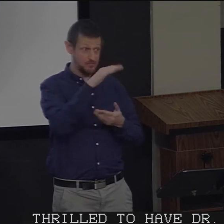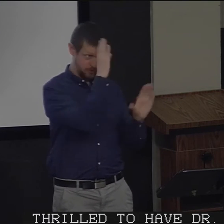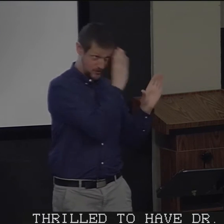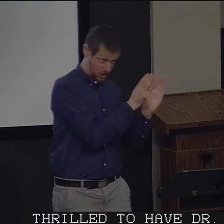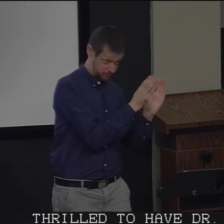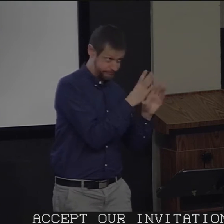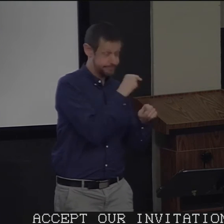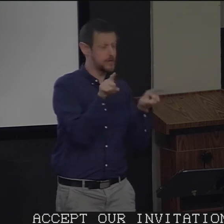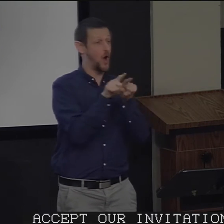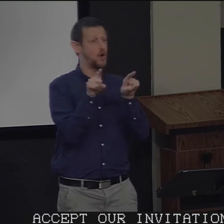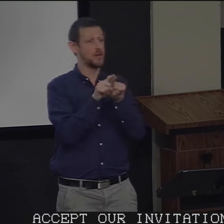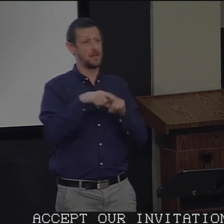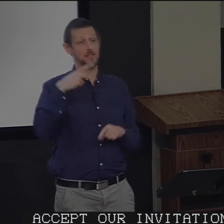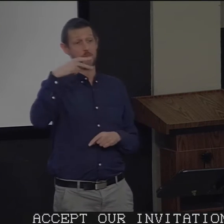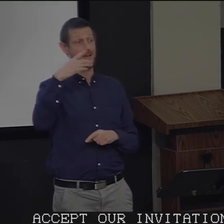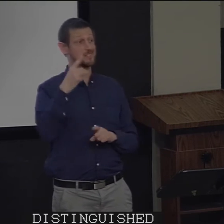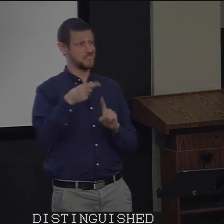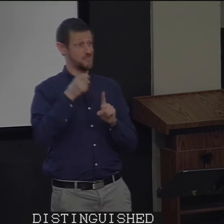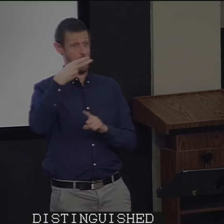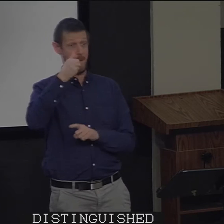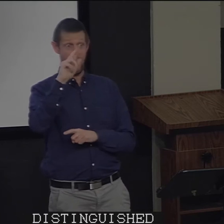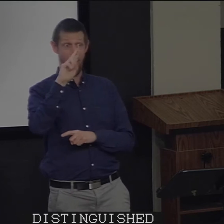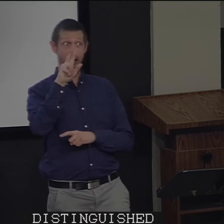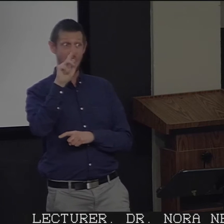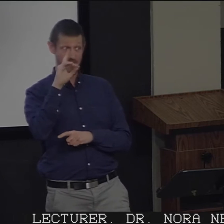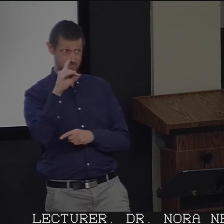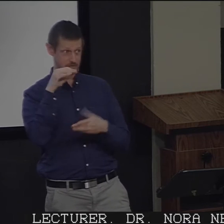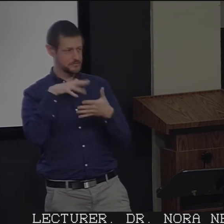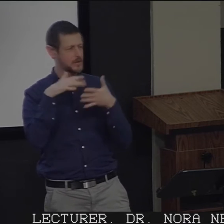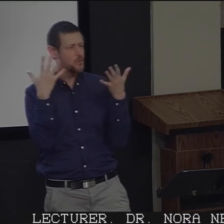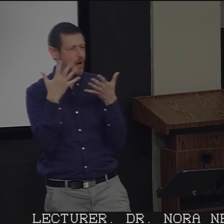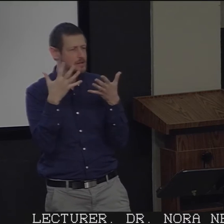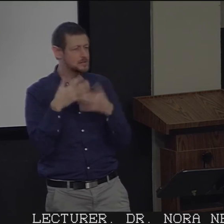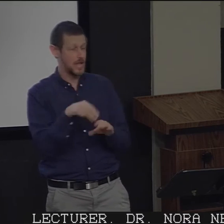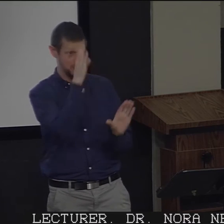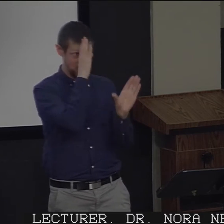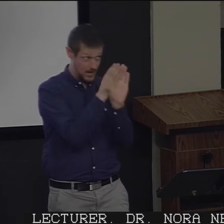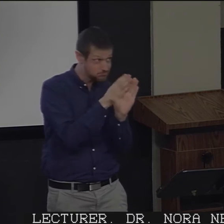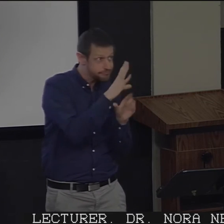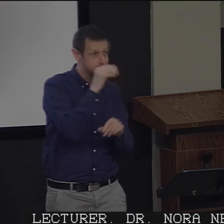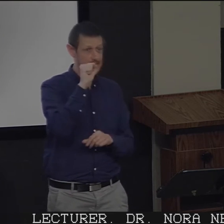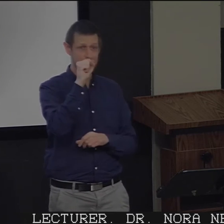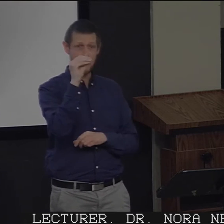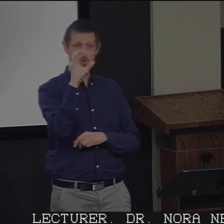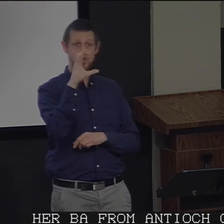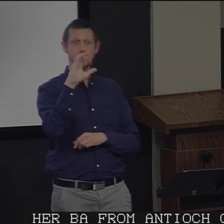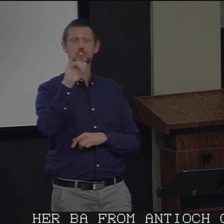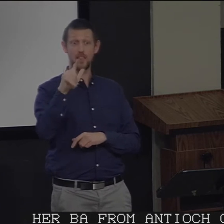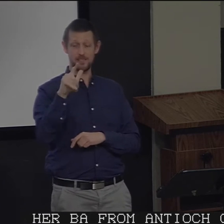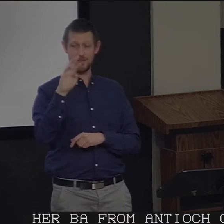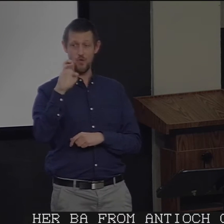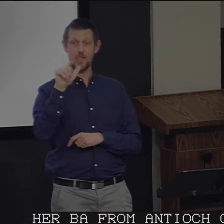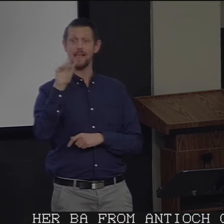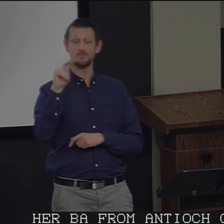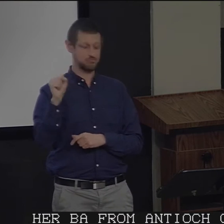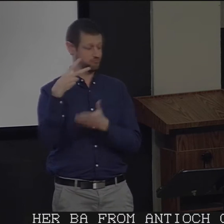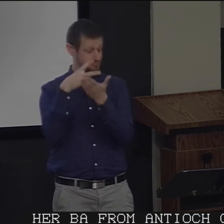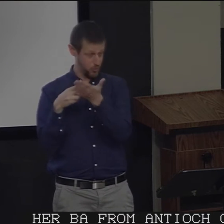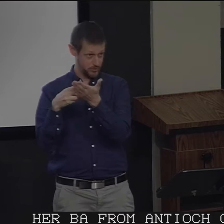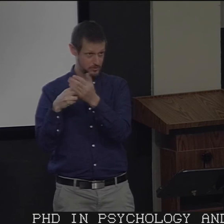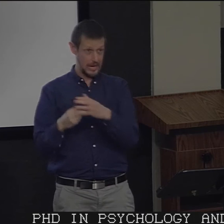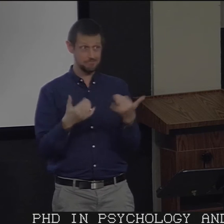Dr. Newcombe has her BA from Antioch College and her PhD in psychology and social